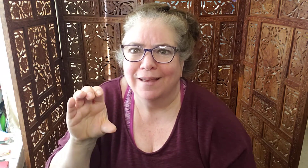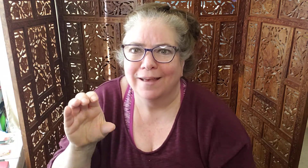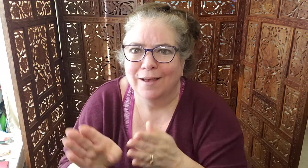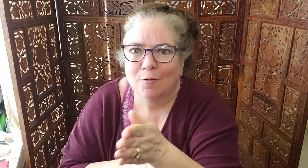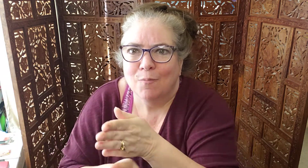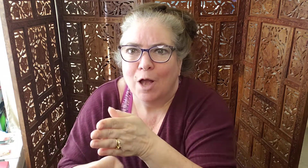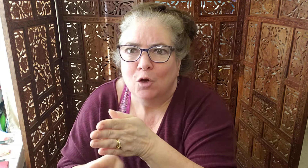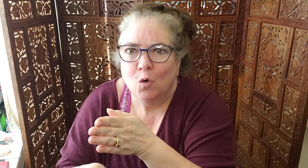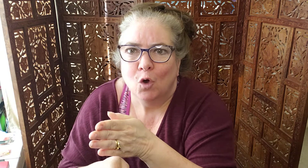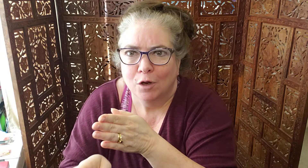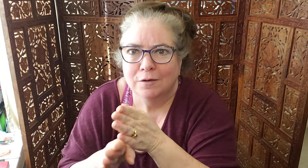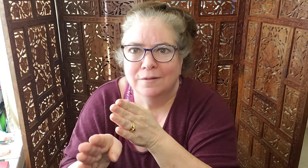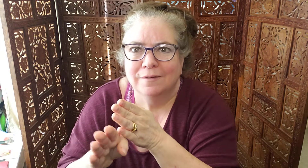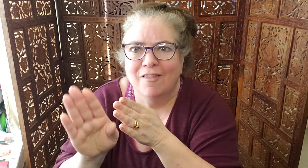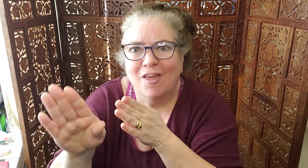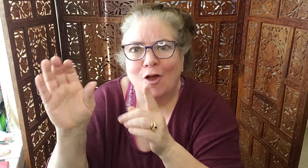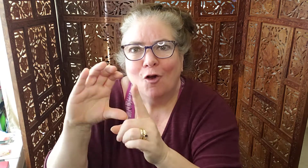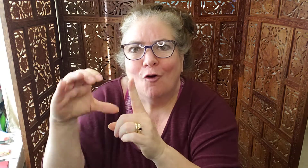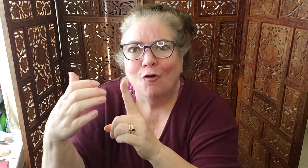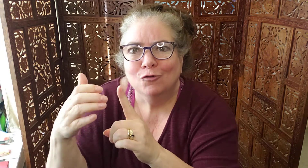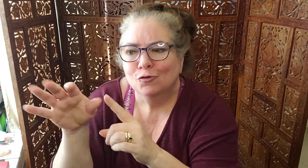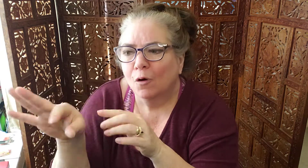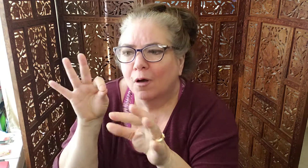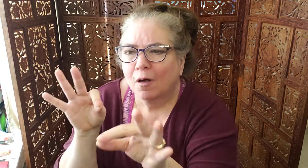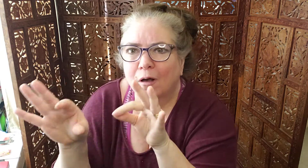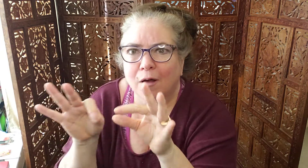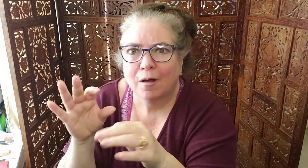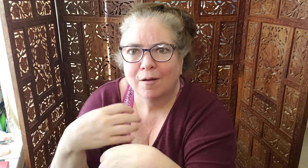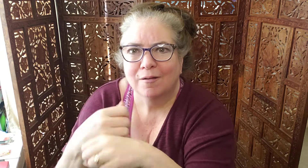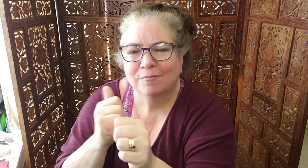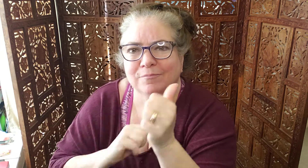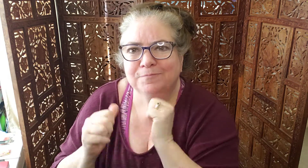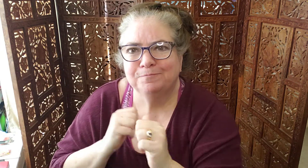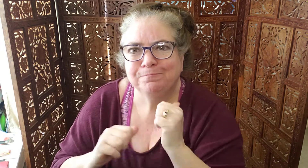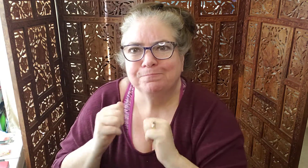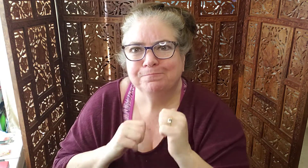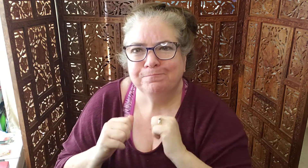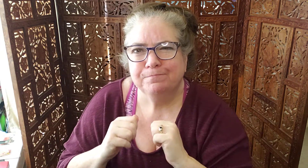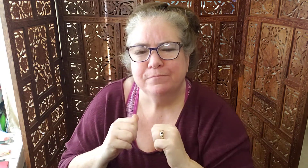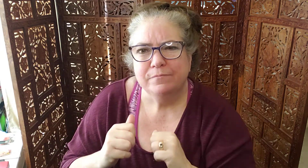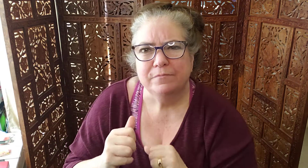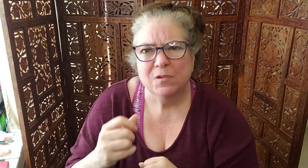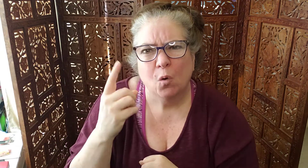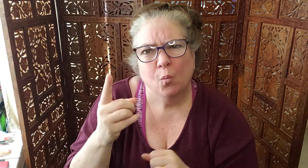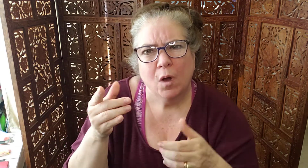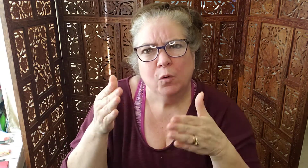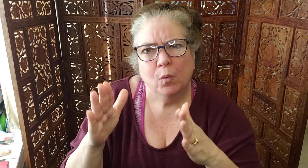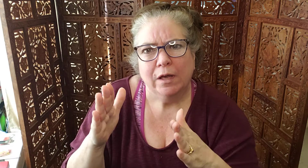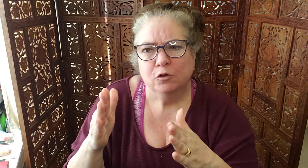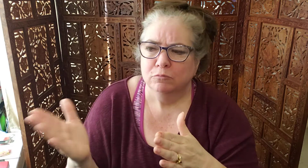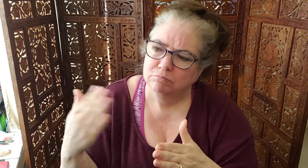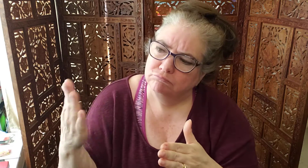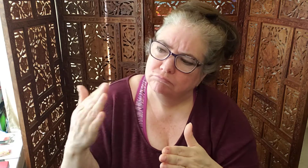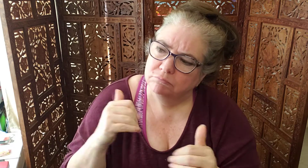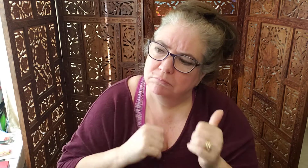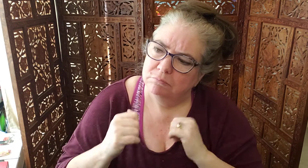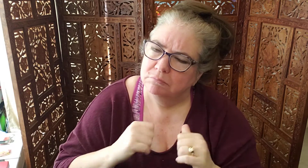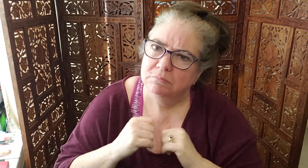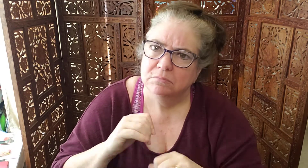City. And so one way to appeal to these minorities is to have comic sketches and